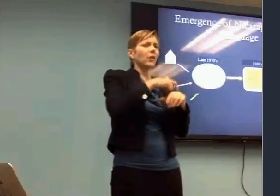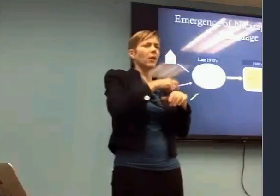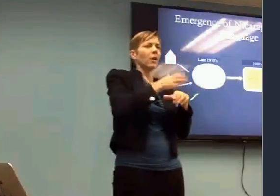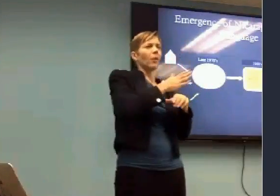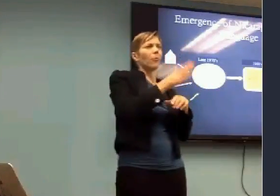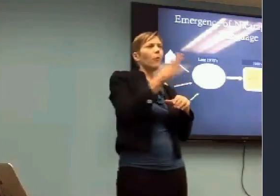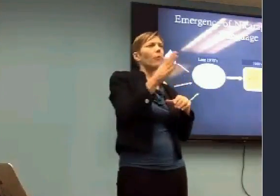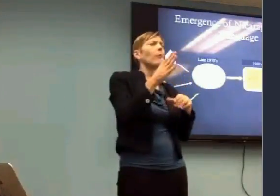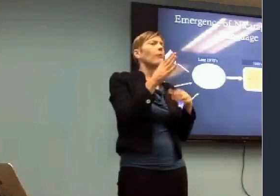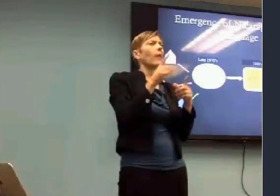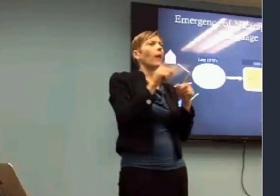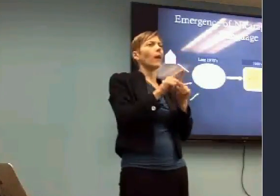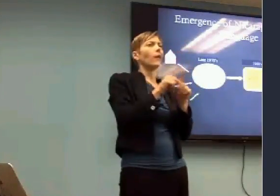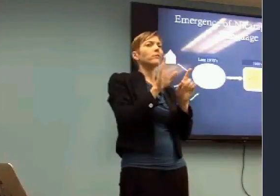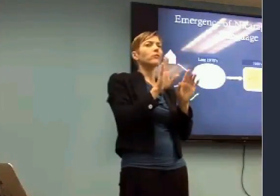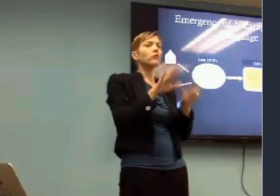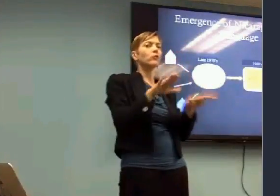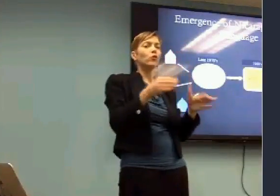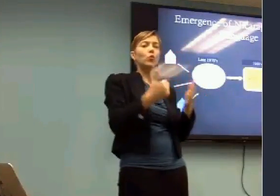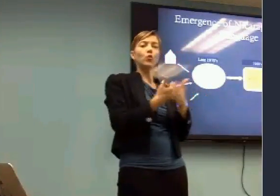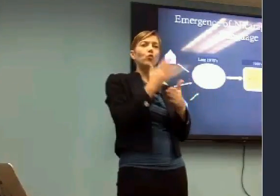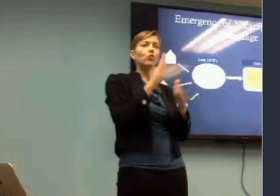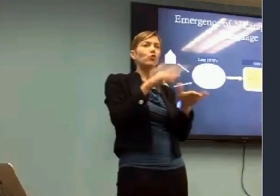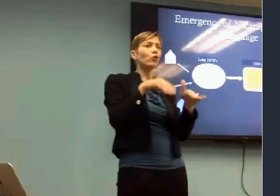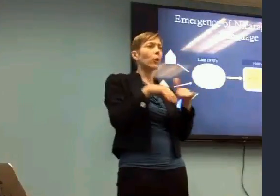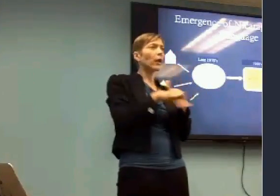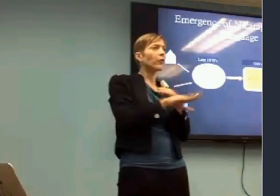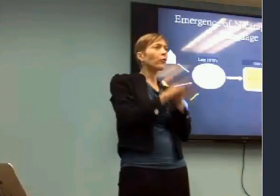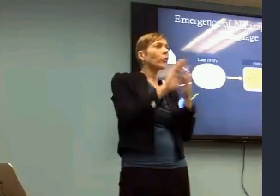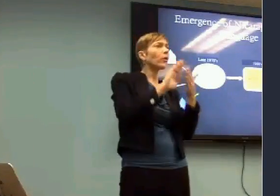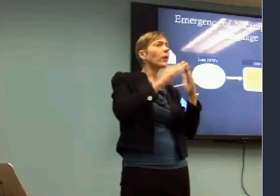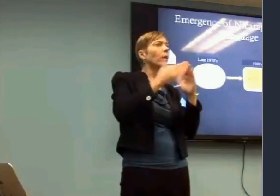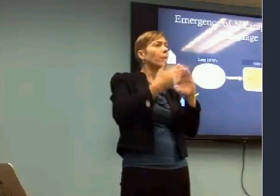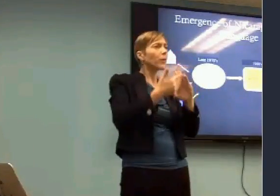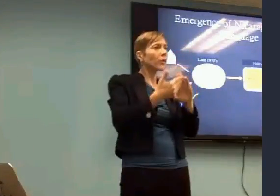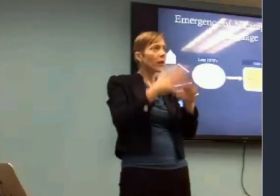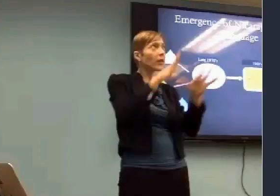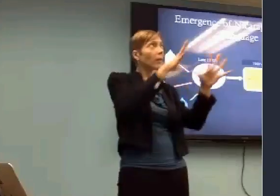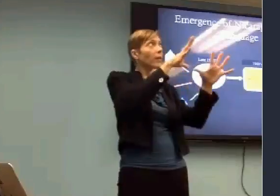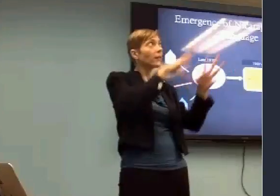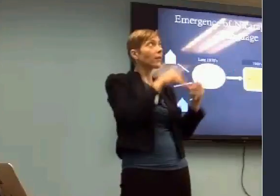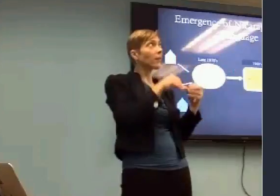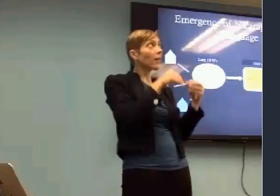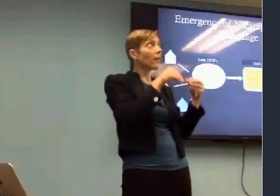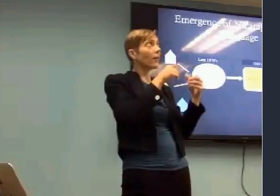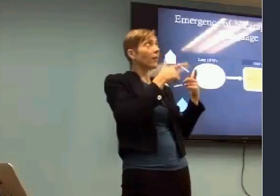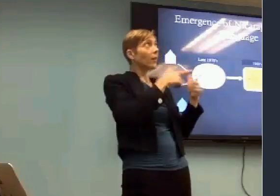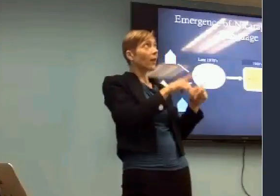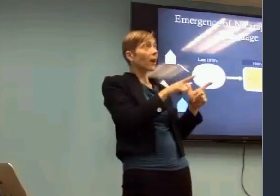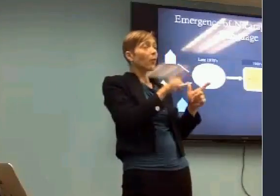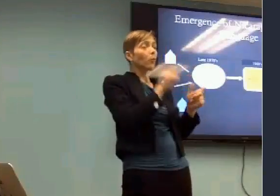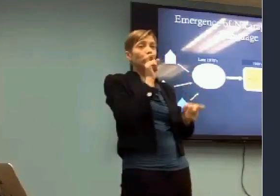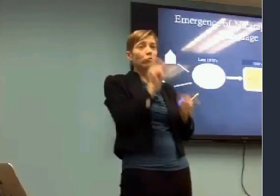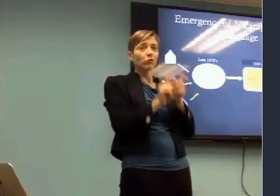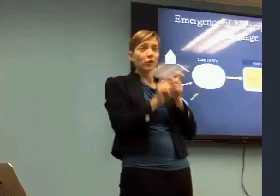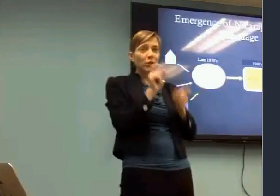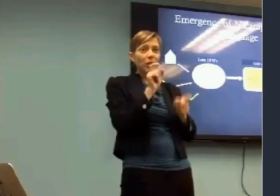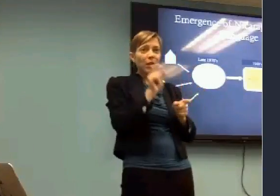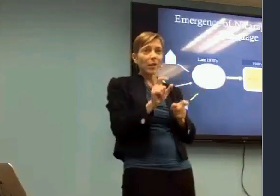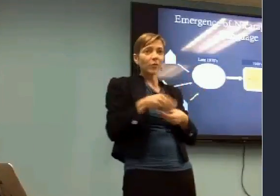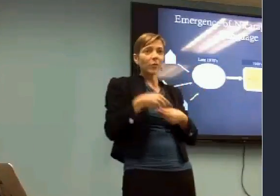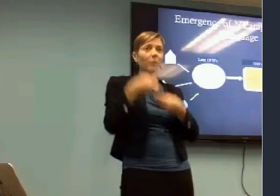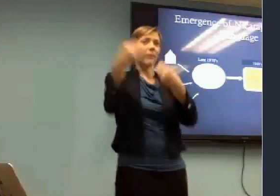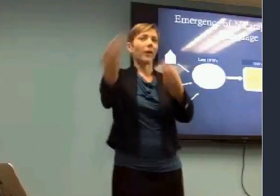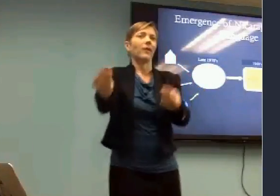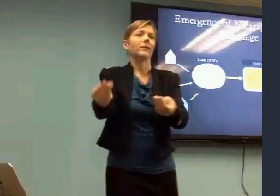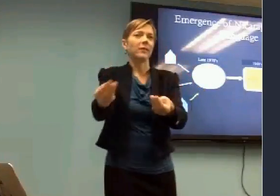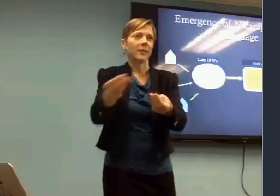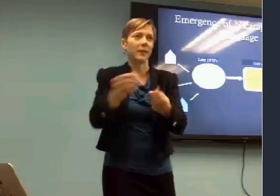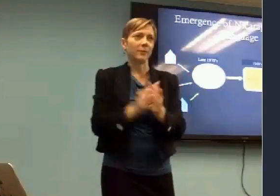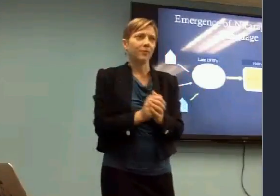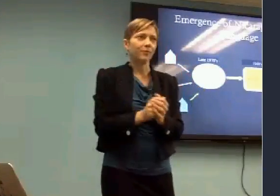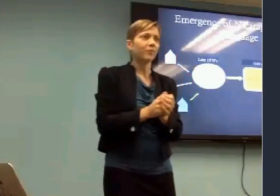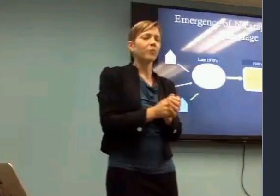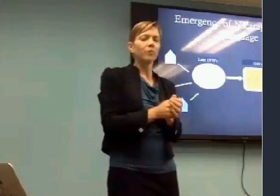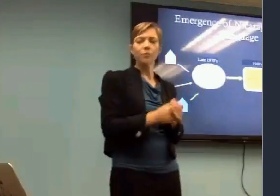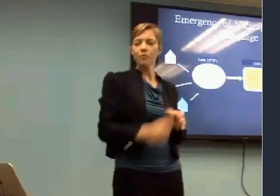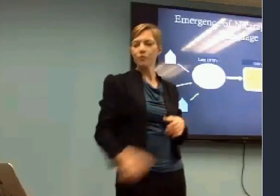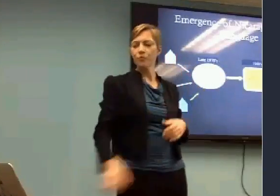by looking at their use of language, we see that the Nicaraguan Sign Language has changed. Each incoming group of kids has taken